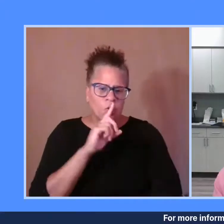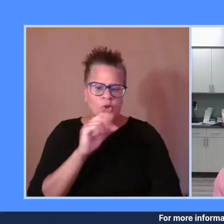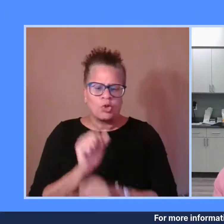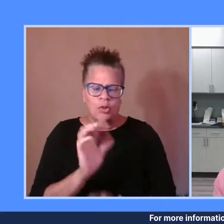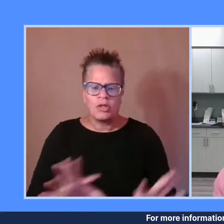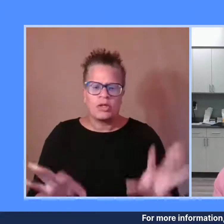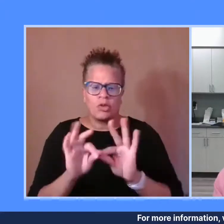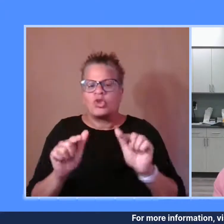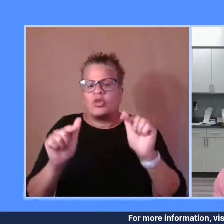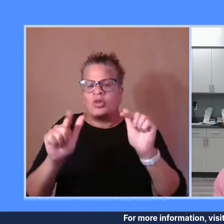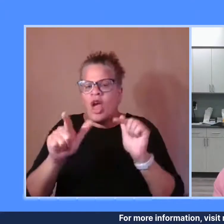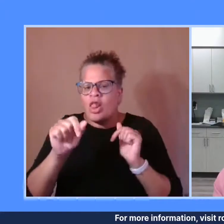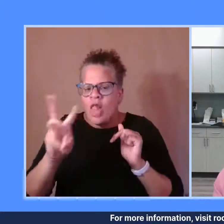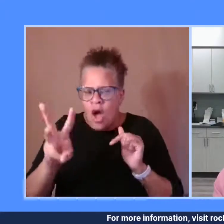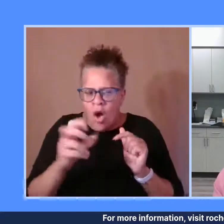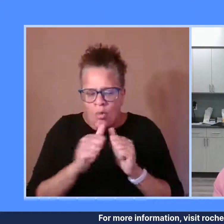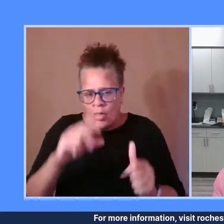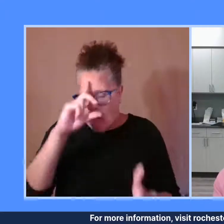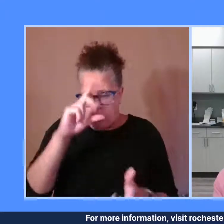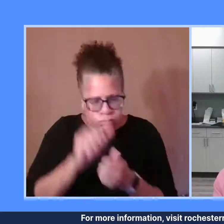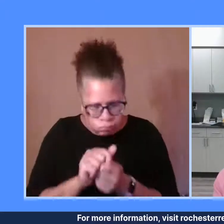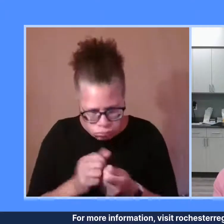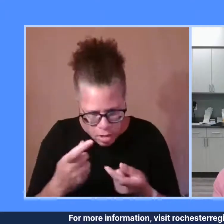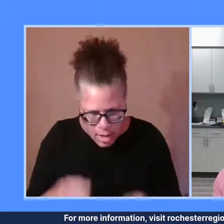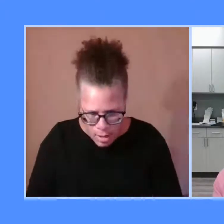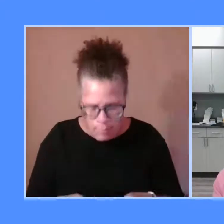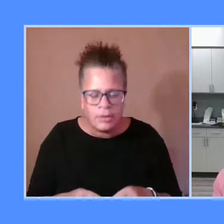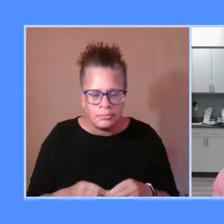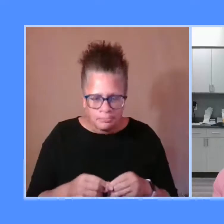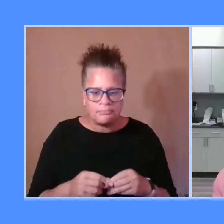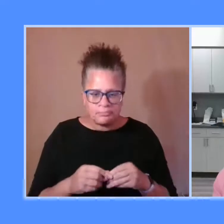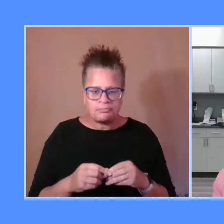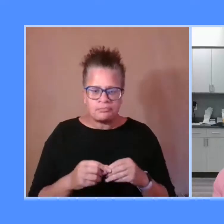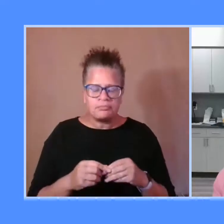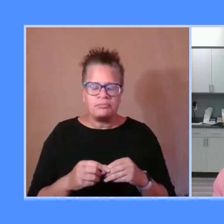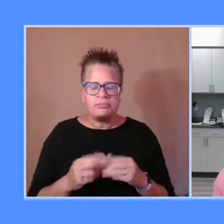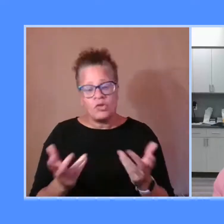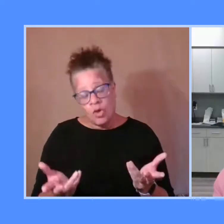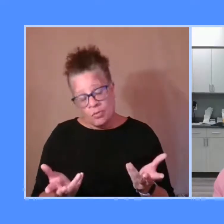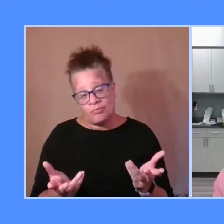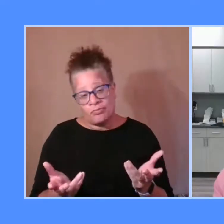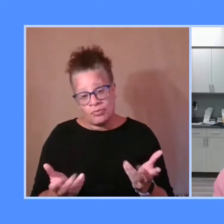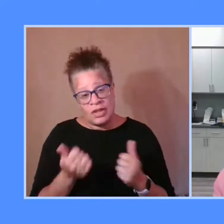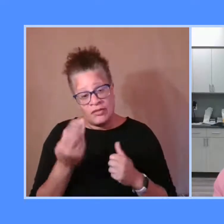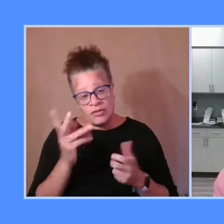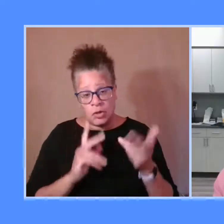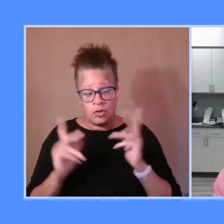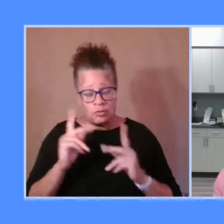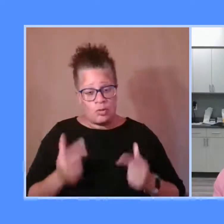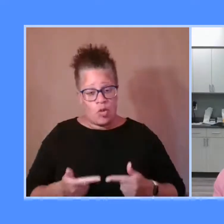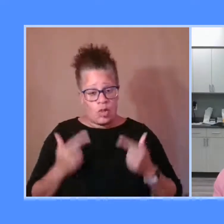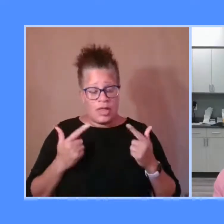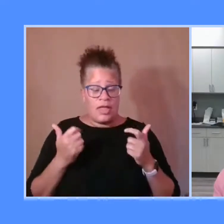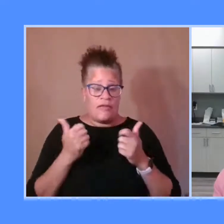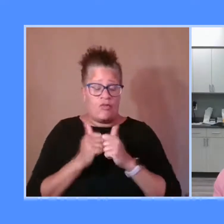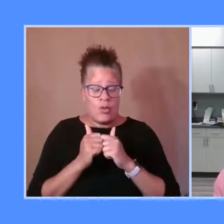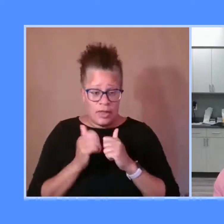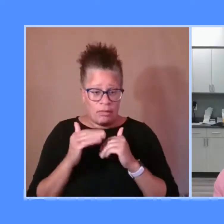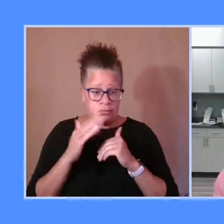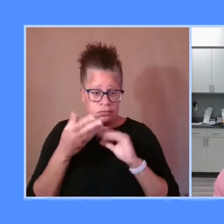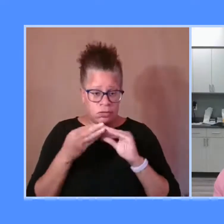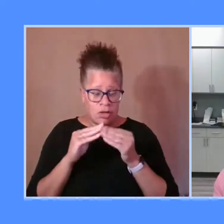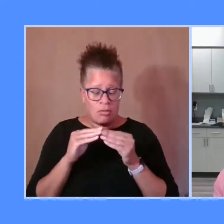as possible without passing out. So, there are plenty of people that live with a systolic blood pressure